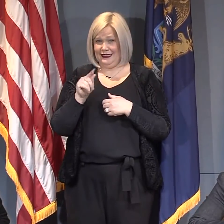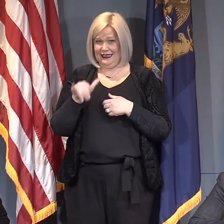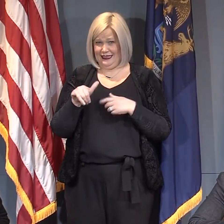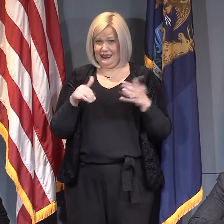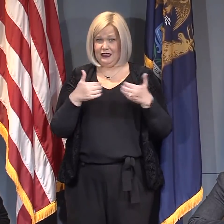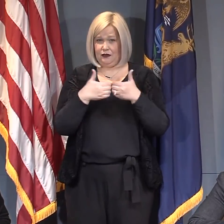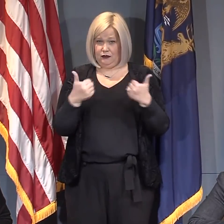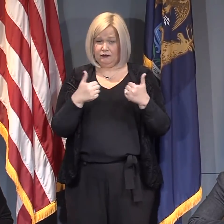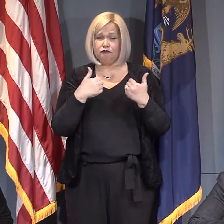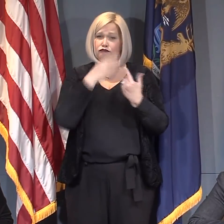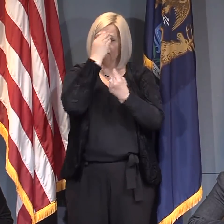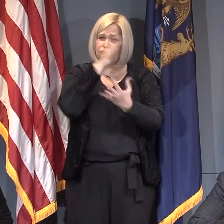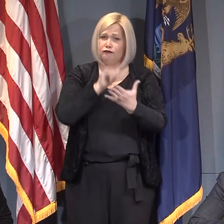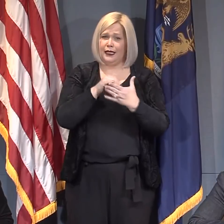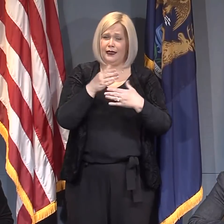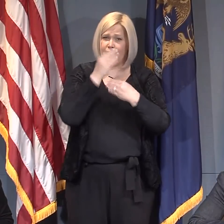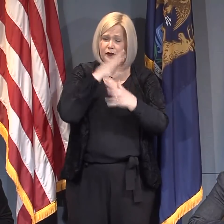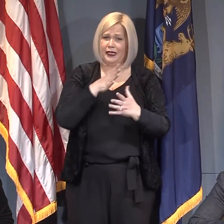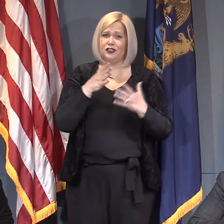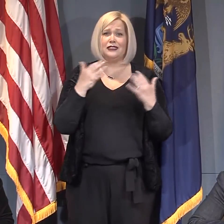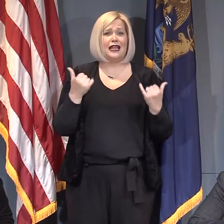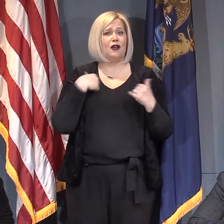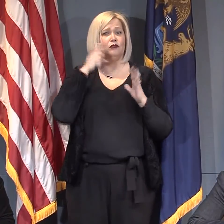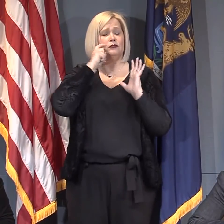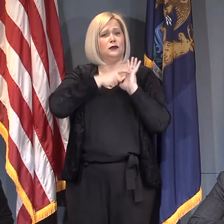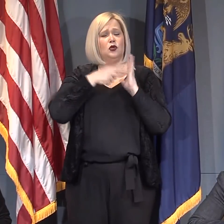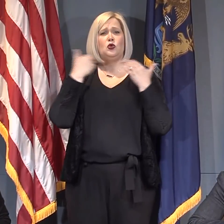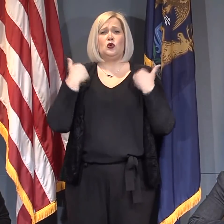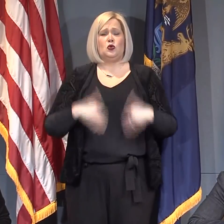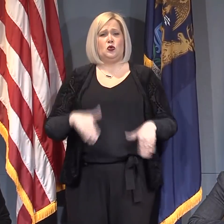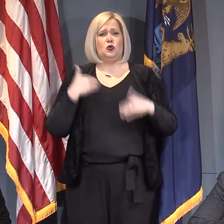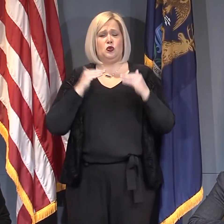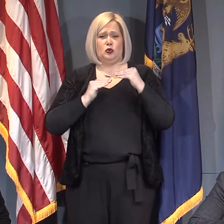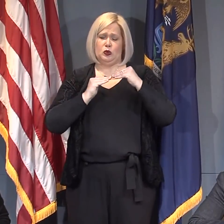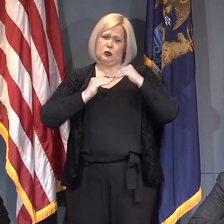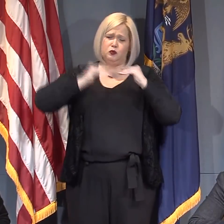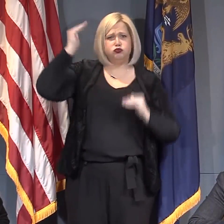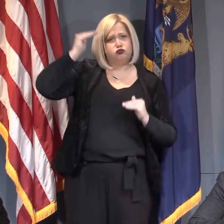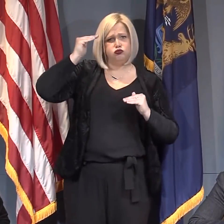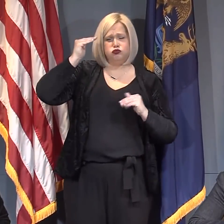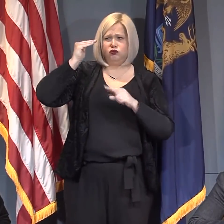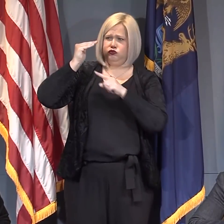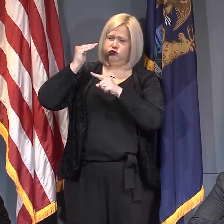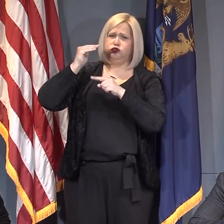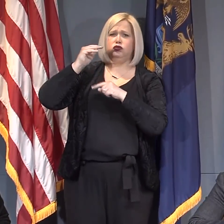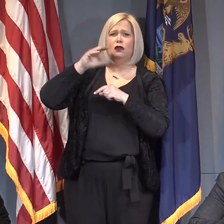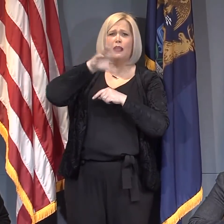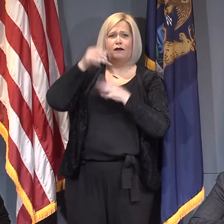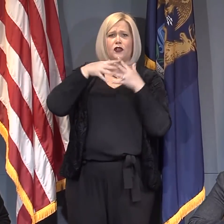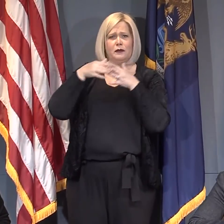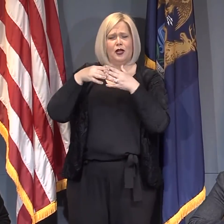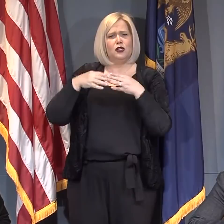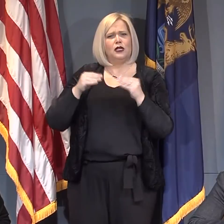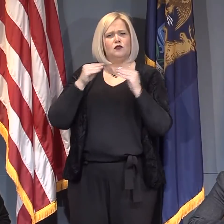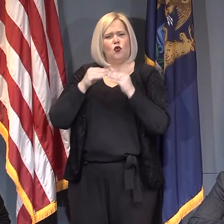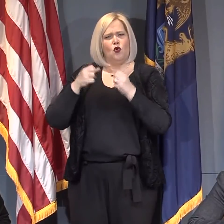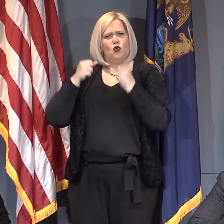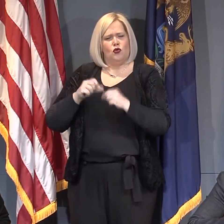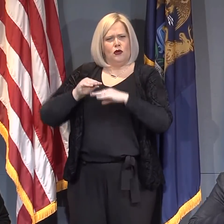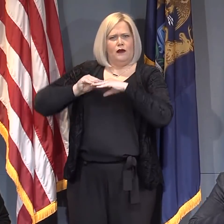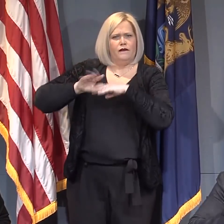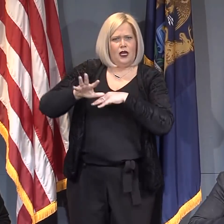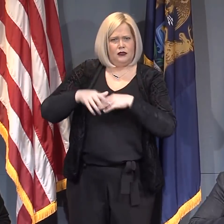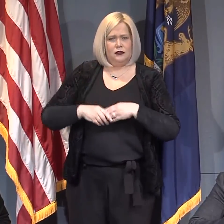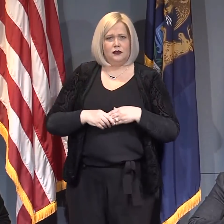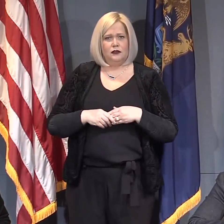significant racial disparities that exist, with African Americans being disproportionately impacted. We've posted a number of people